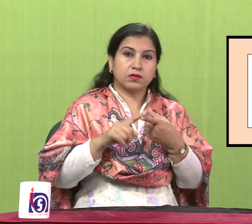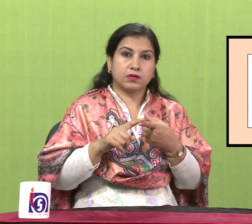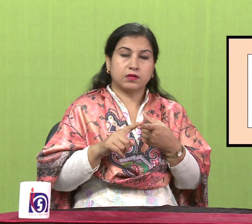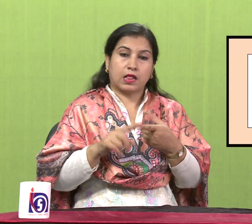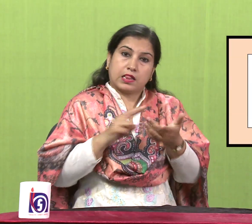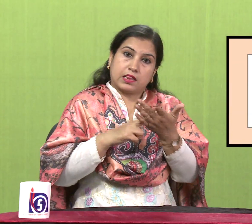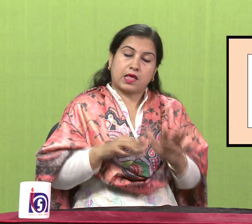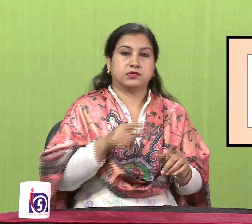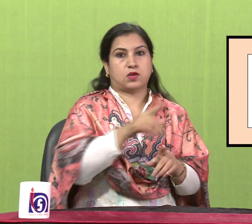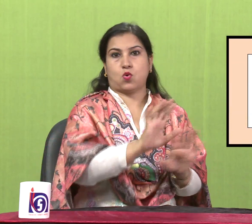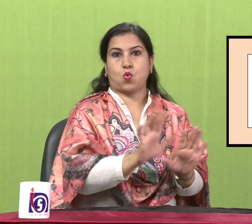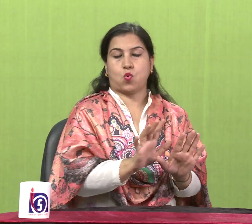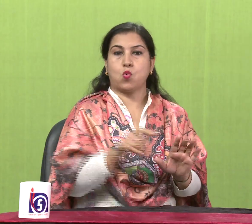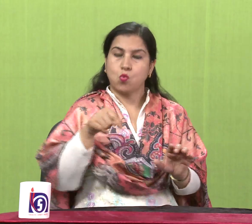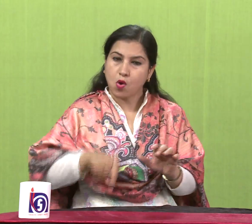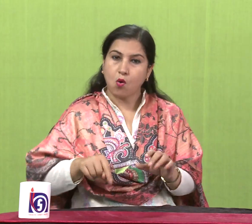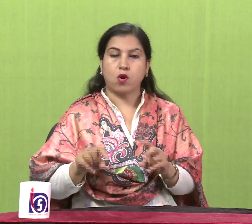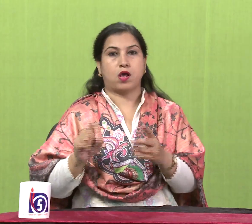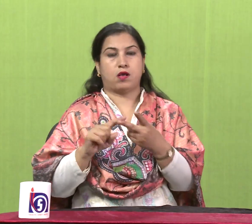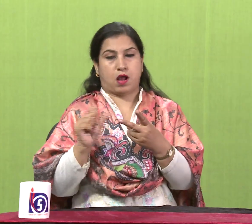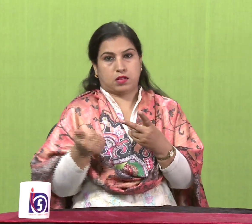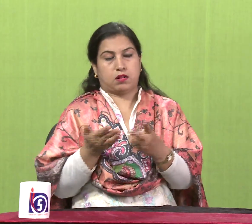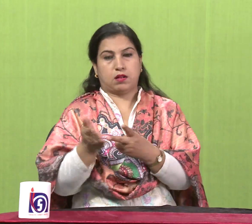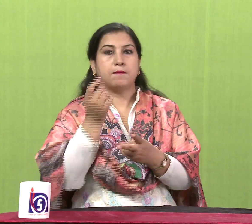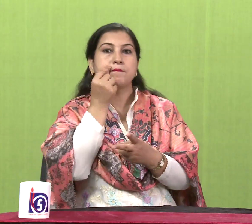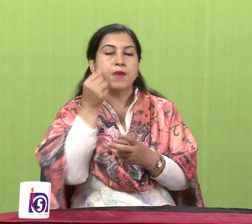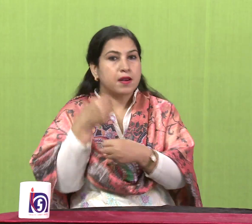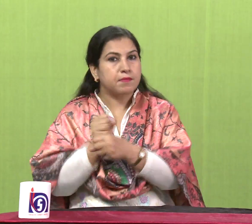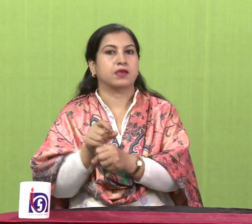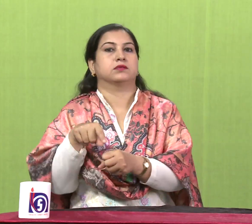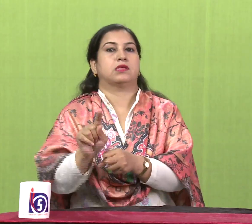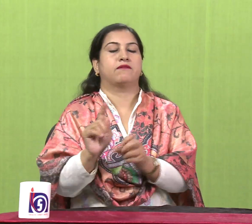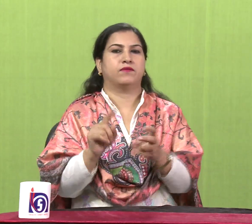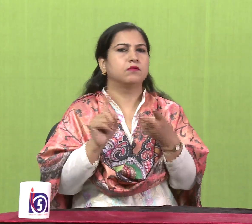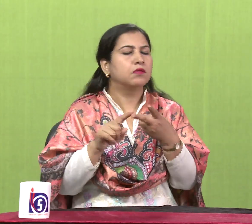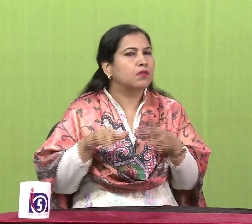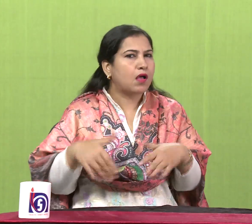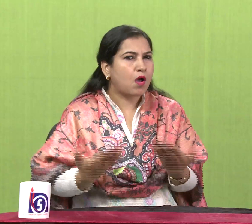nature. In fact, human beings have created them.